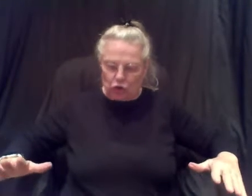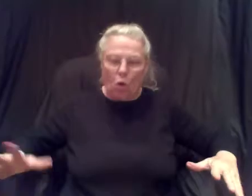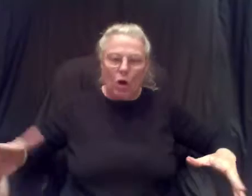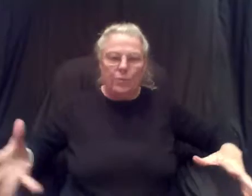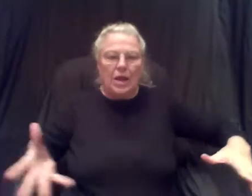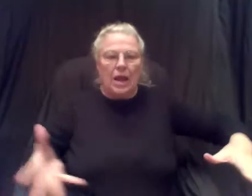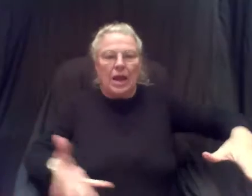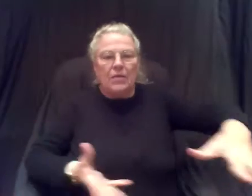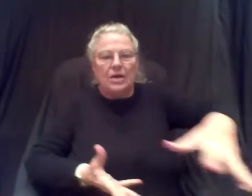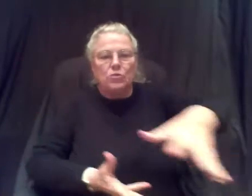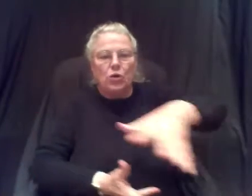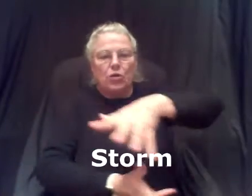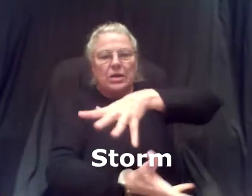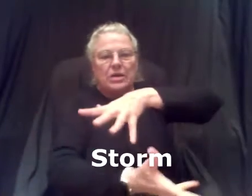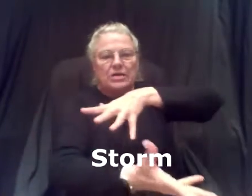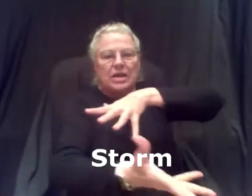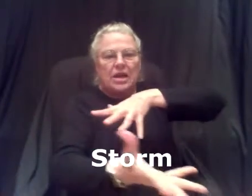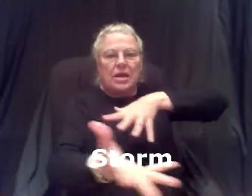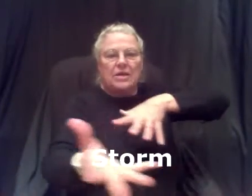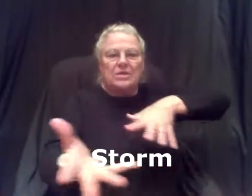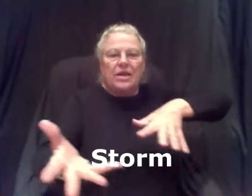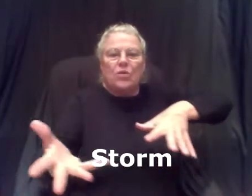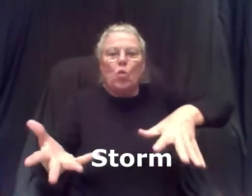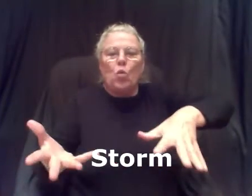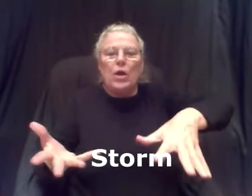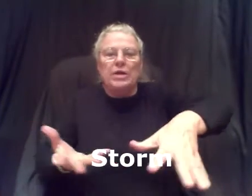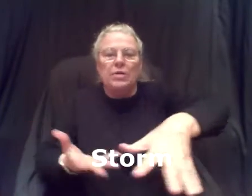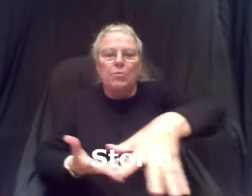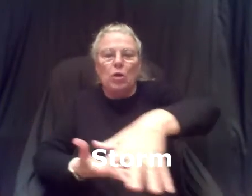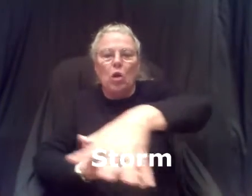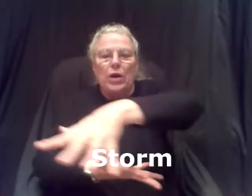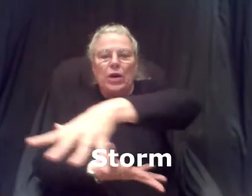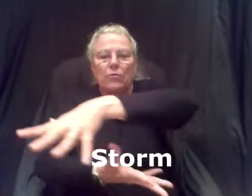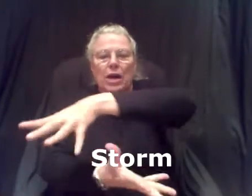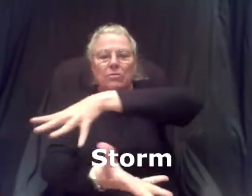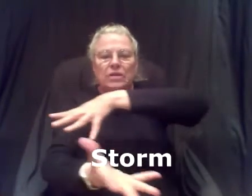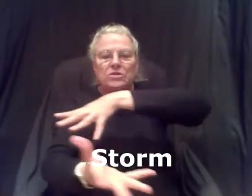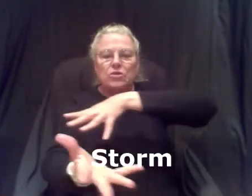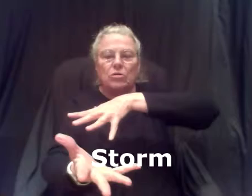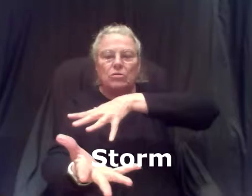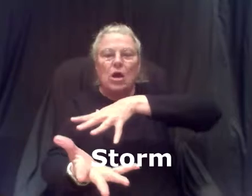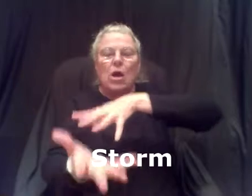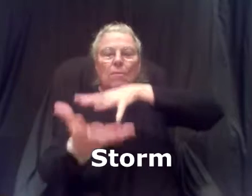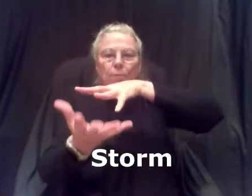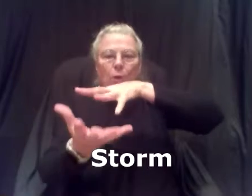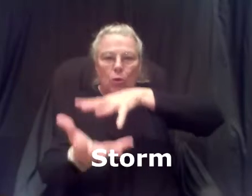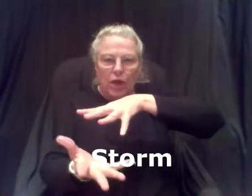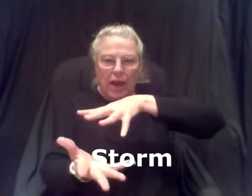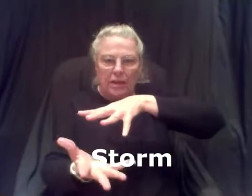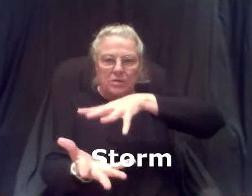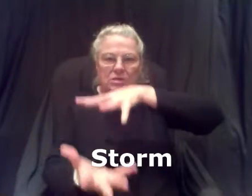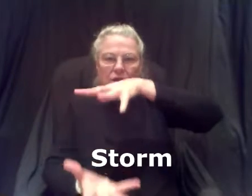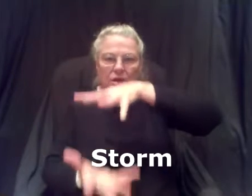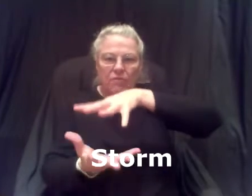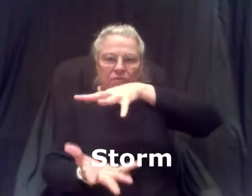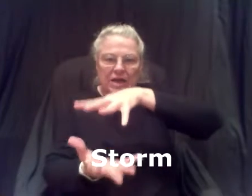Storm. And that's where you're going to see it's like the wind blowing around in circles. Both hands facing